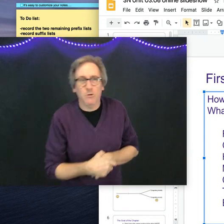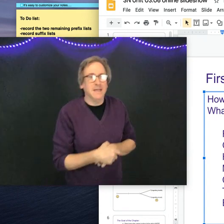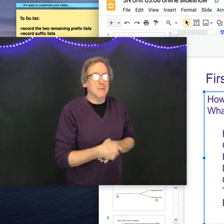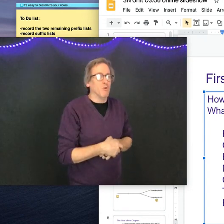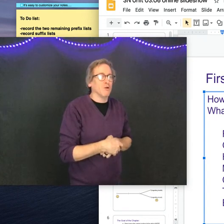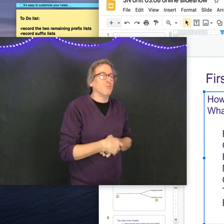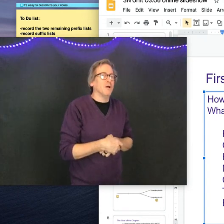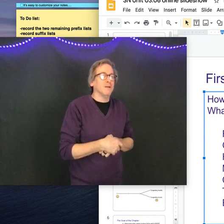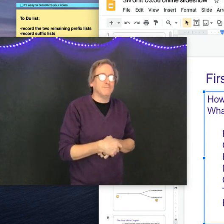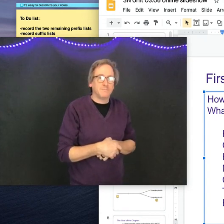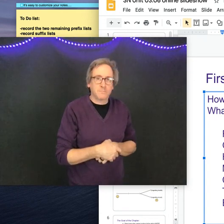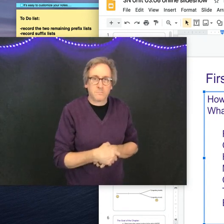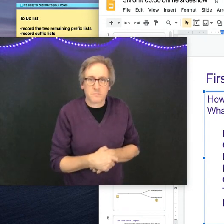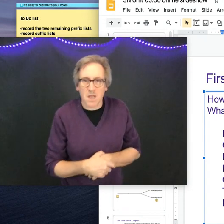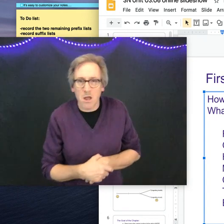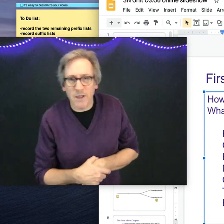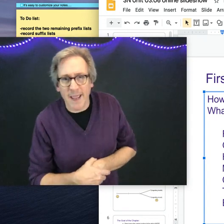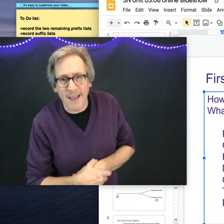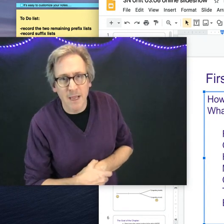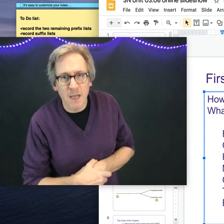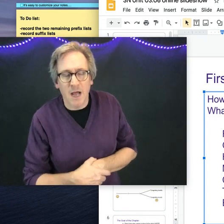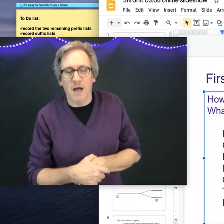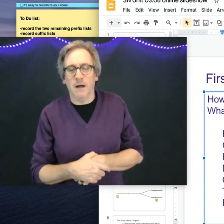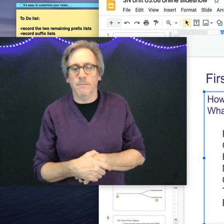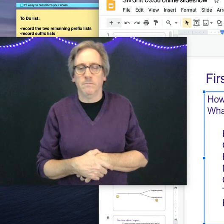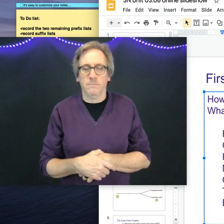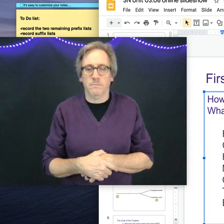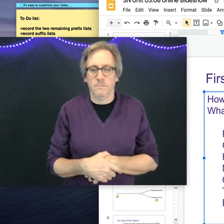That would be an important one. Okay.